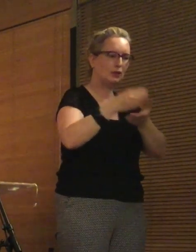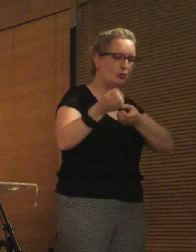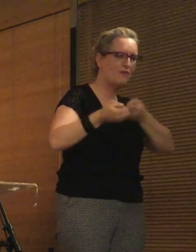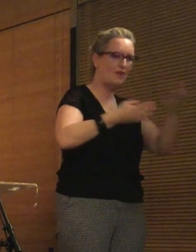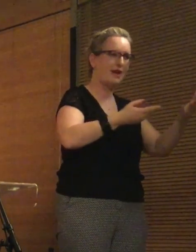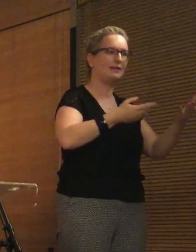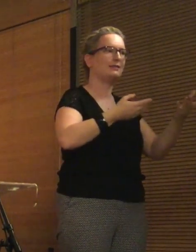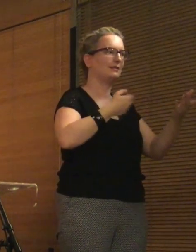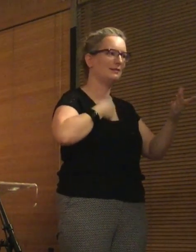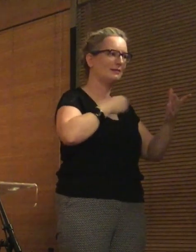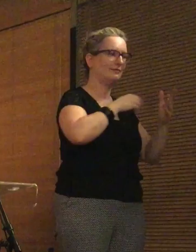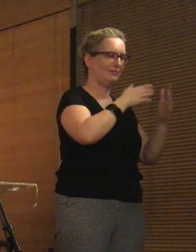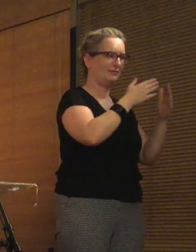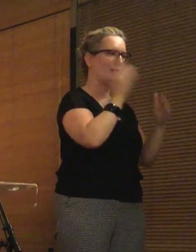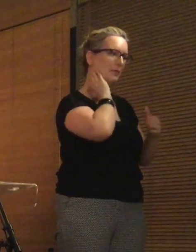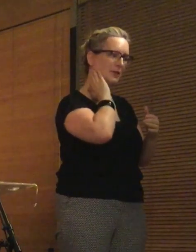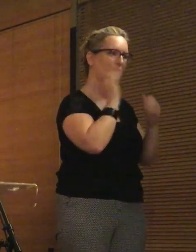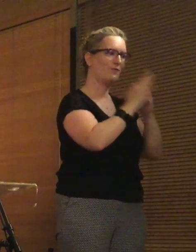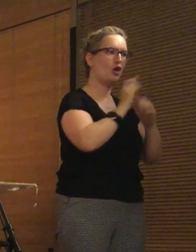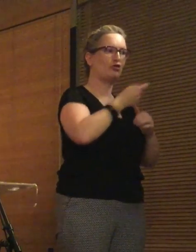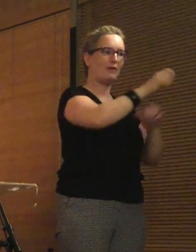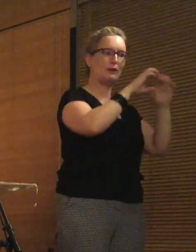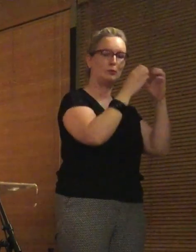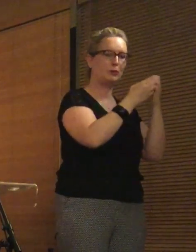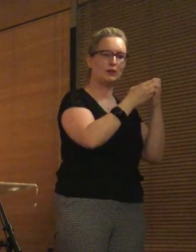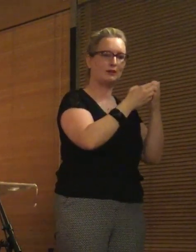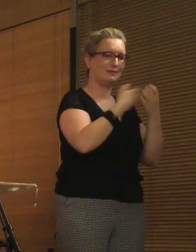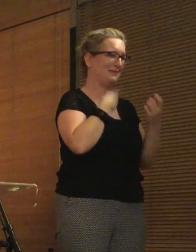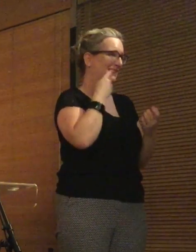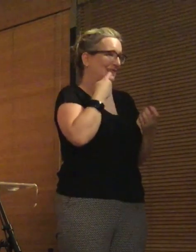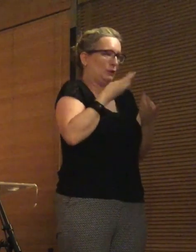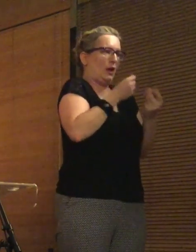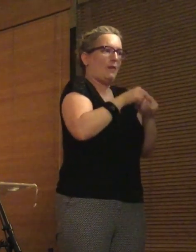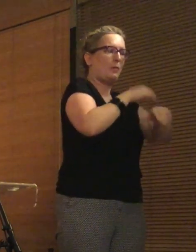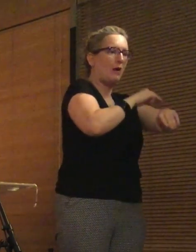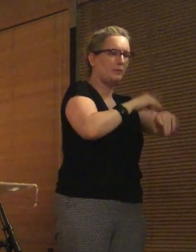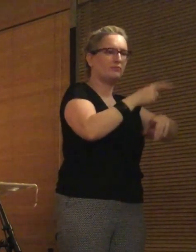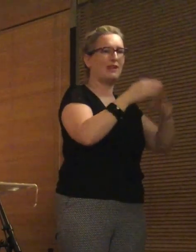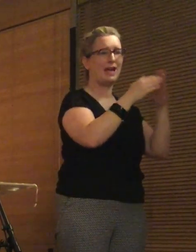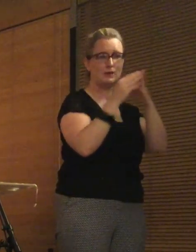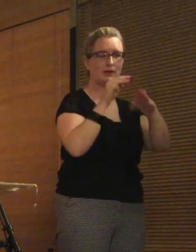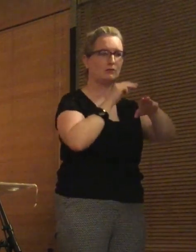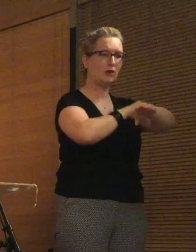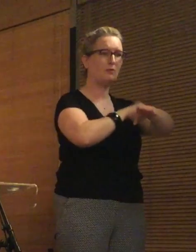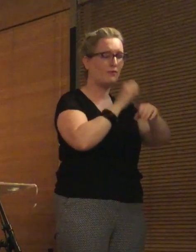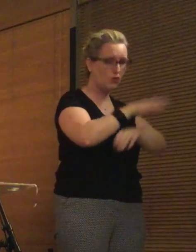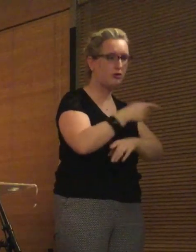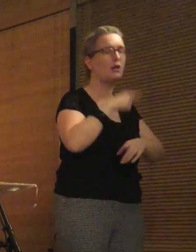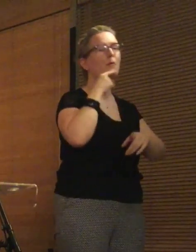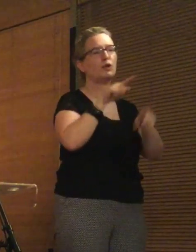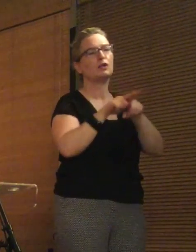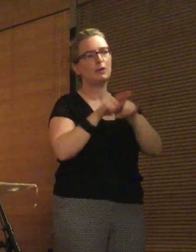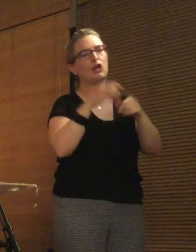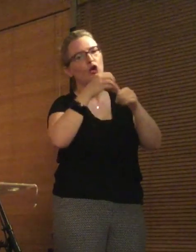would satisfy the travellers and in consultation would solve the problem. Those are the housing that many people want to be in, but there's also